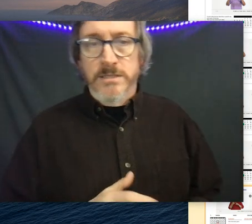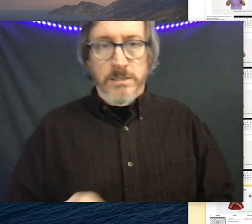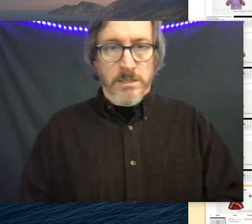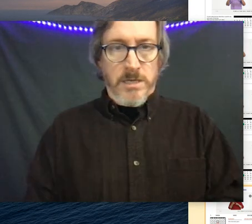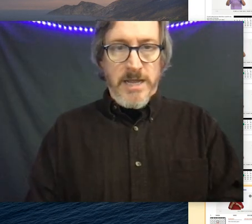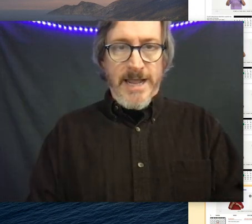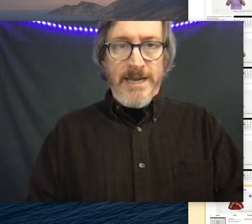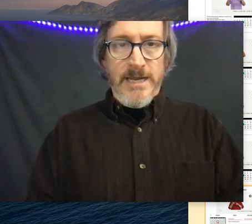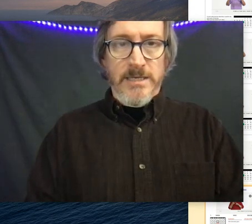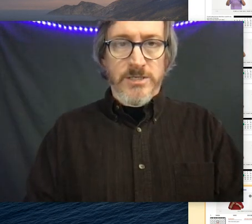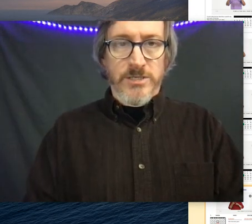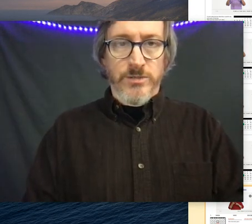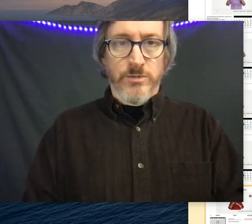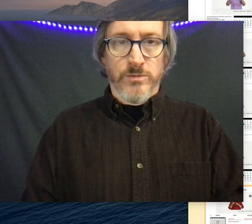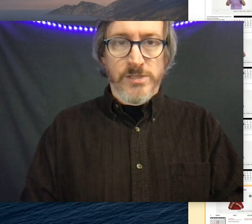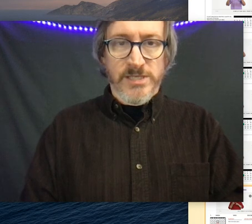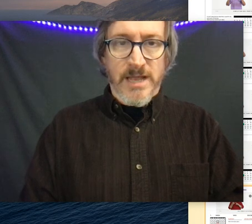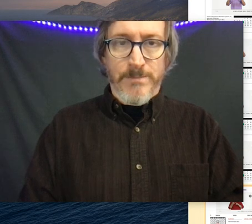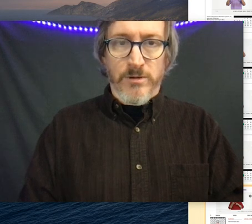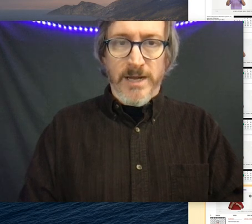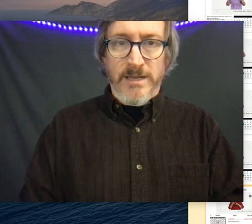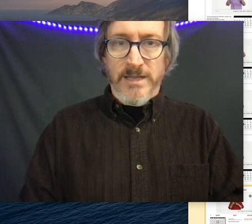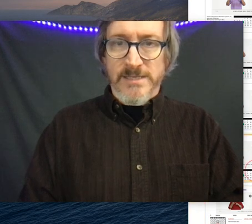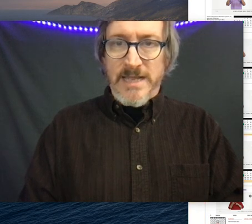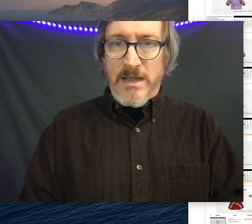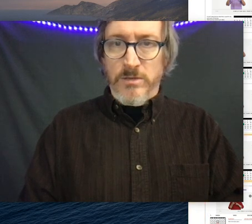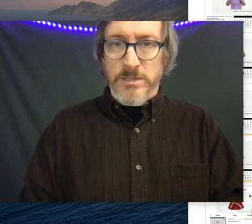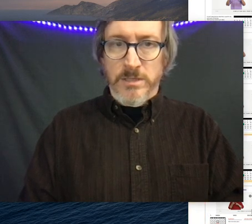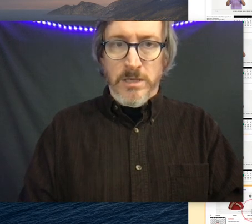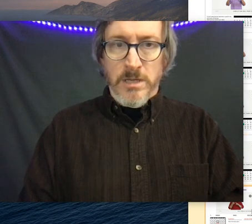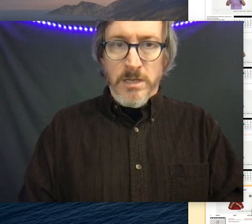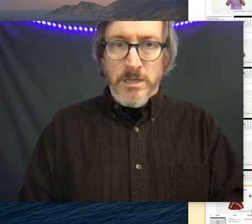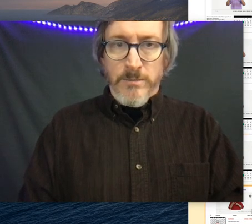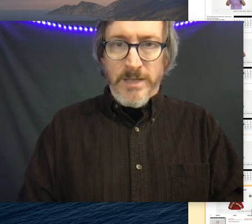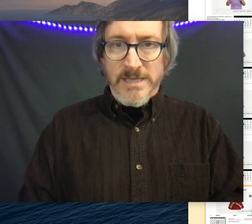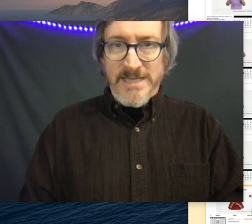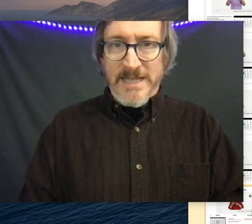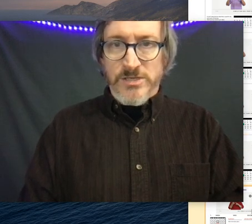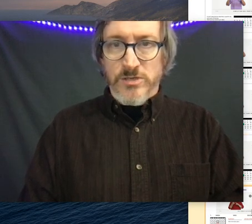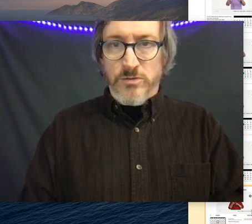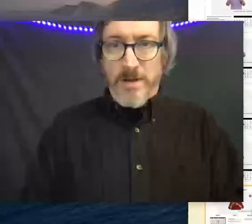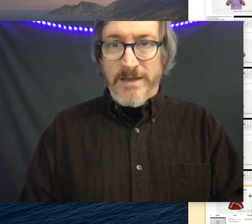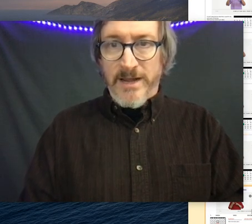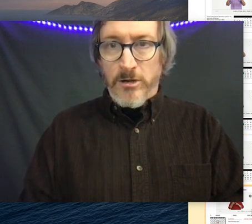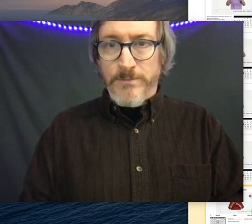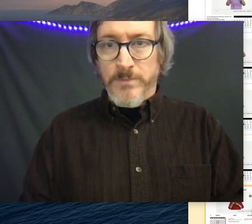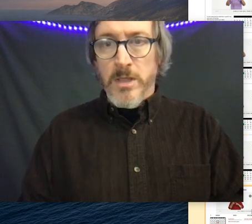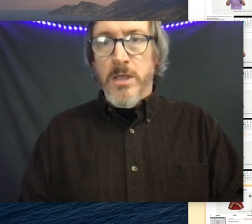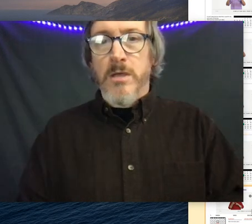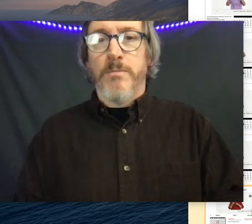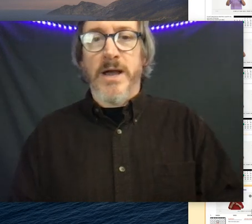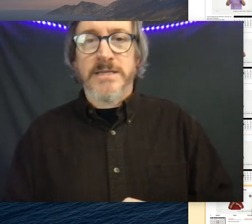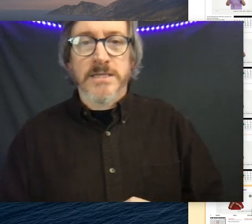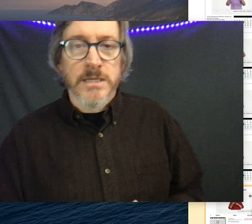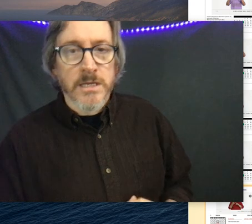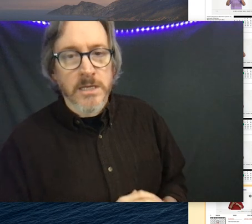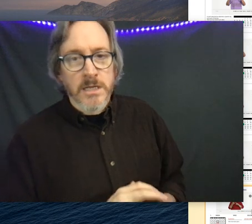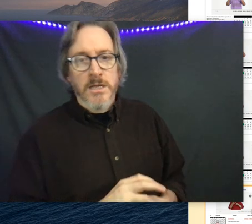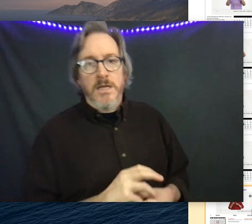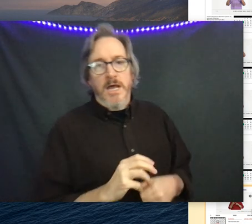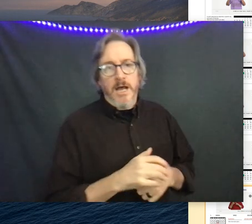And I need to separate these out because the answers are right there. But